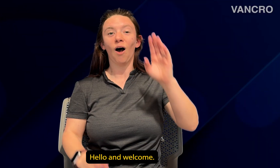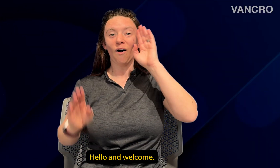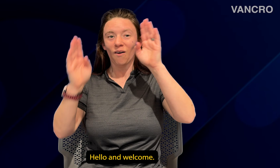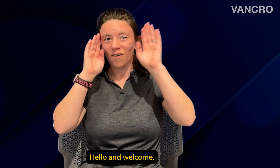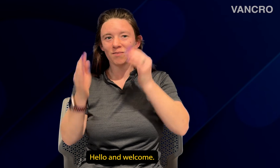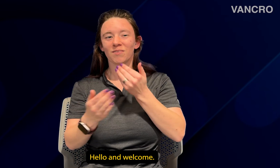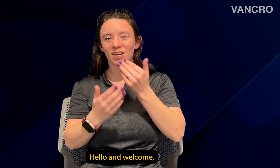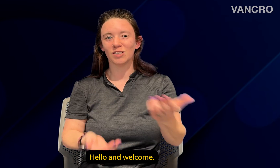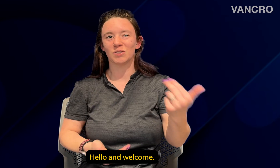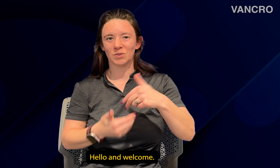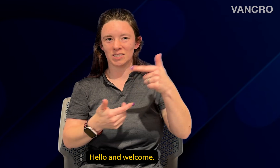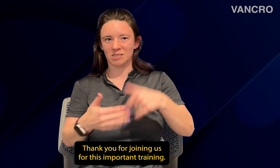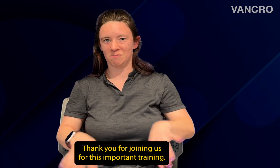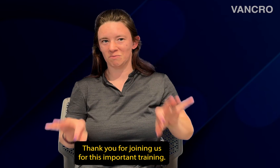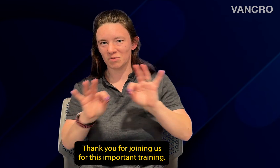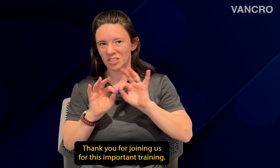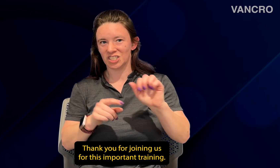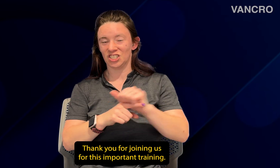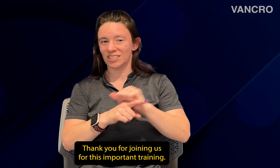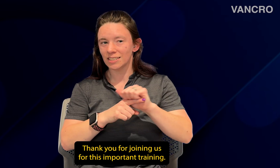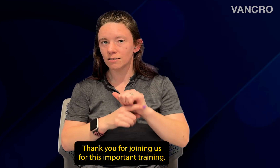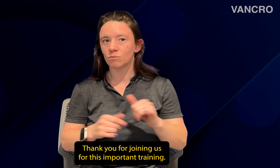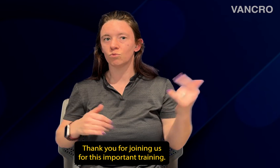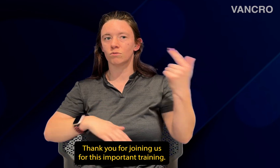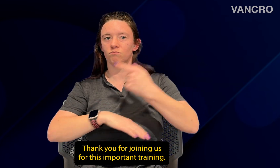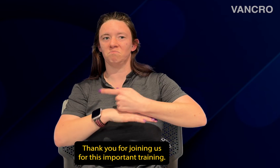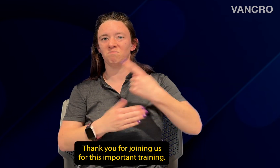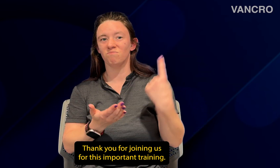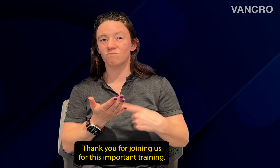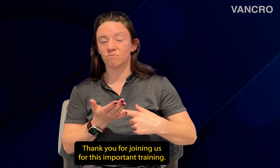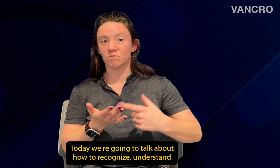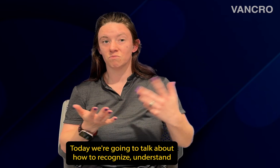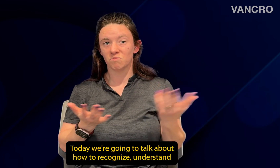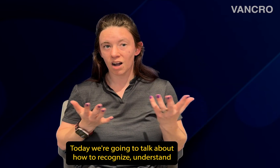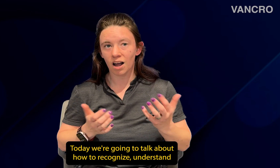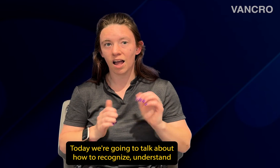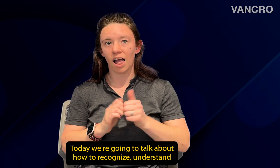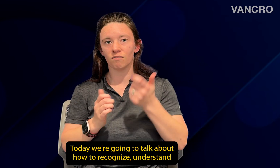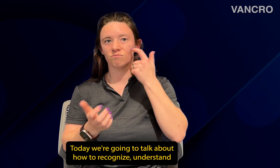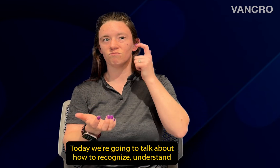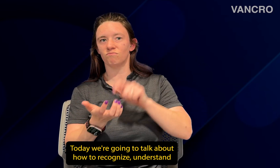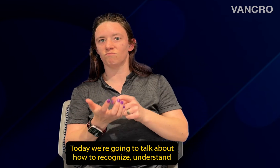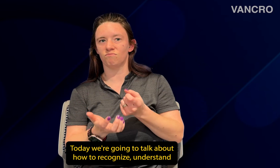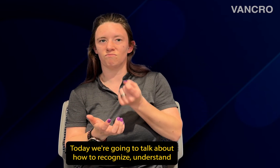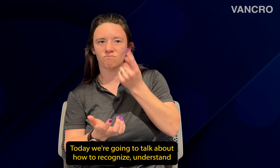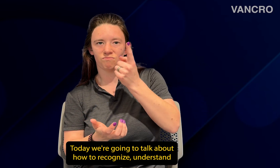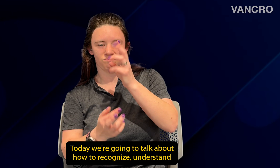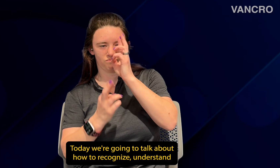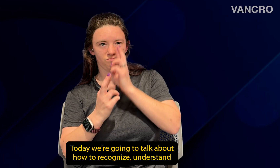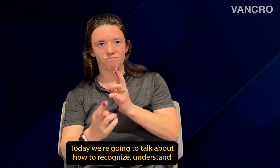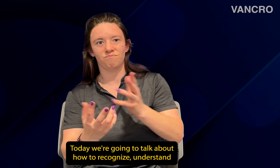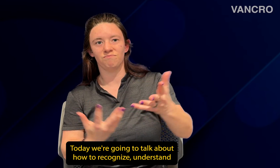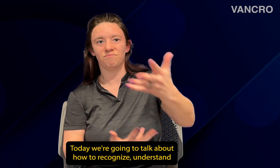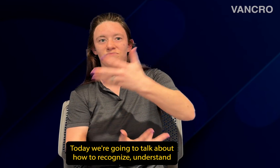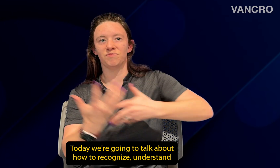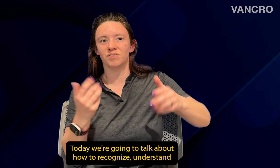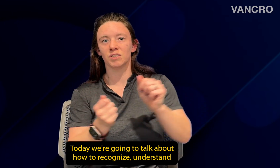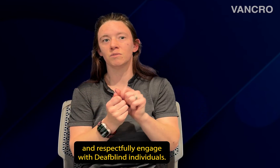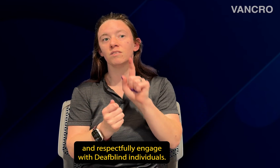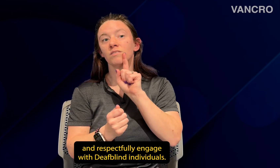Hello and welcome. Thank you for joining us for this important training. Today, we're going to talk about how to recognize, understand, and